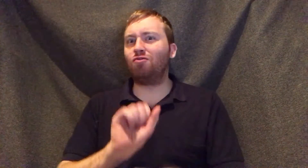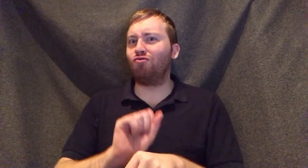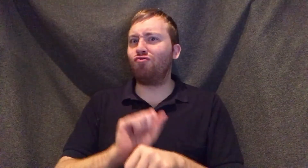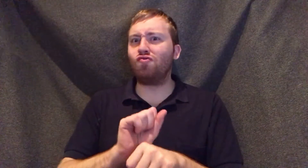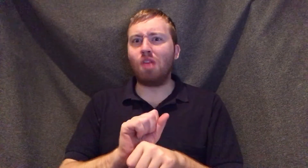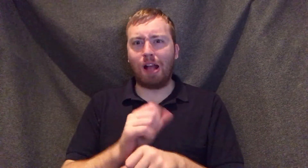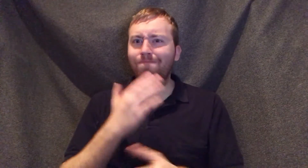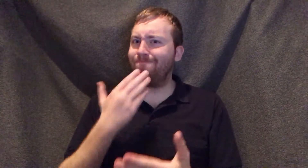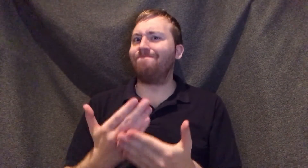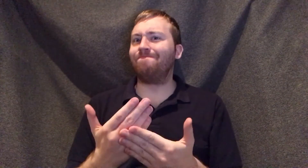Sensory processing.